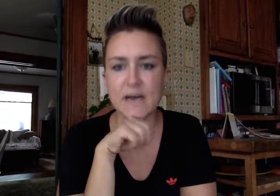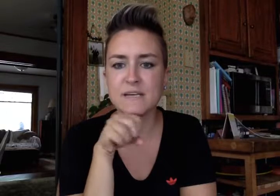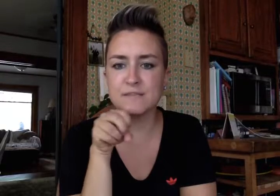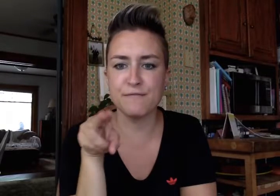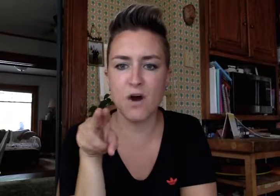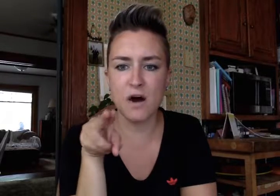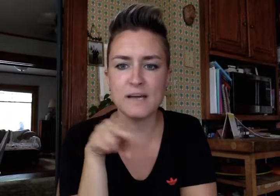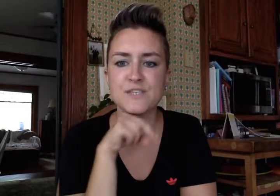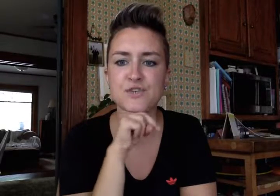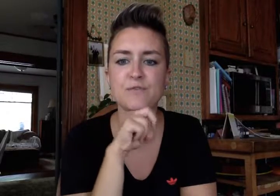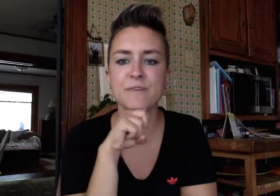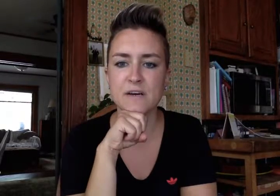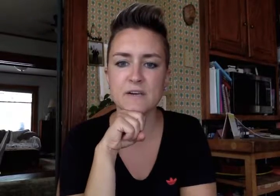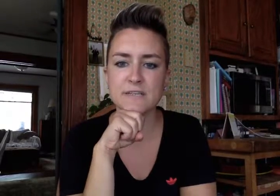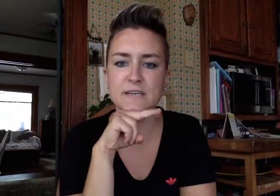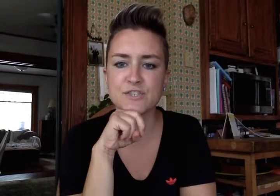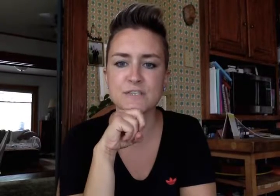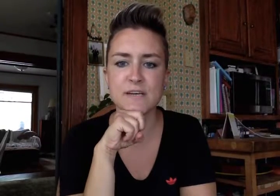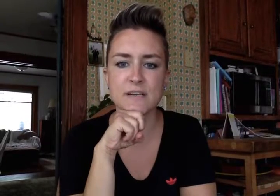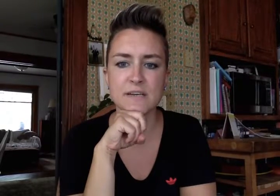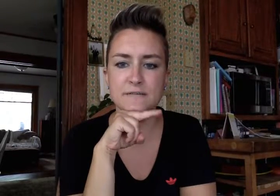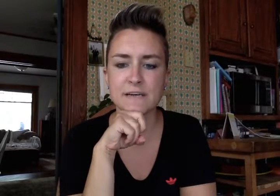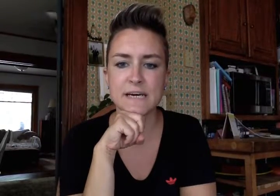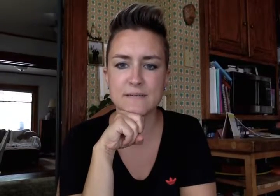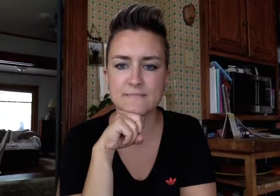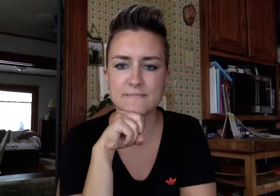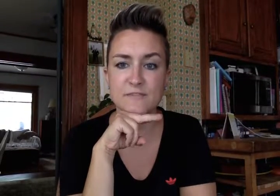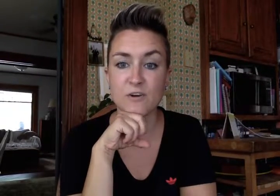is frog. It's 2 fingers and it's just like a little flick. Frog.